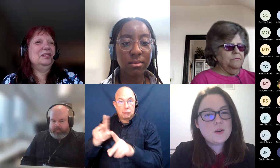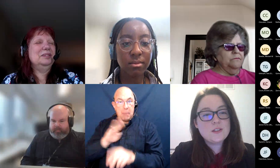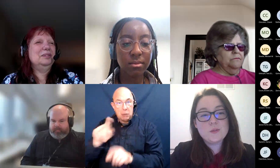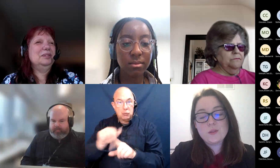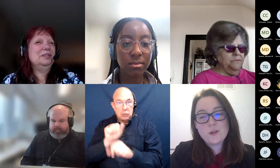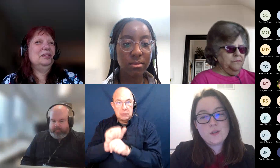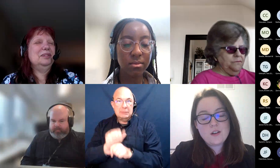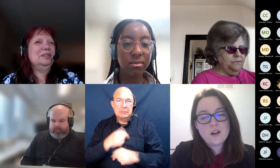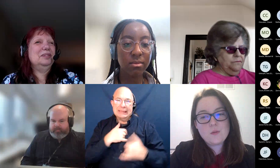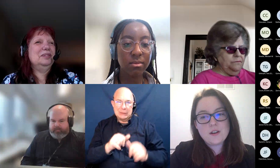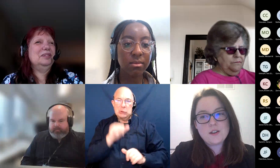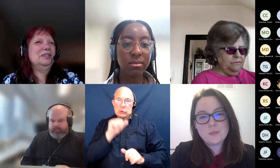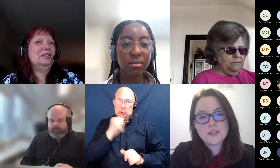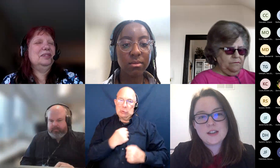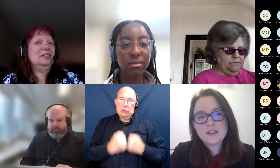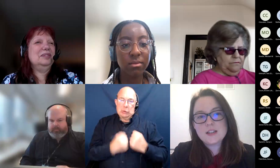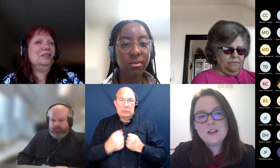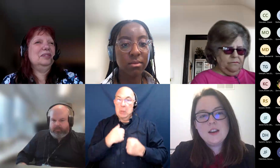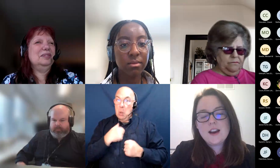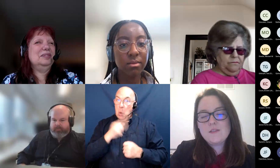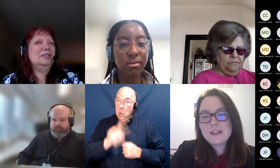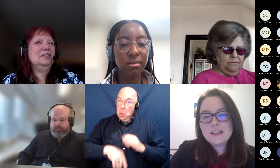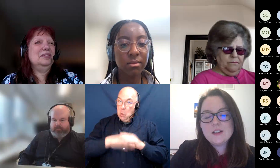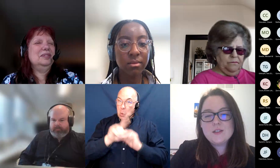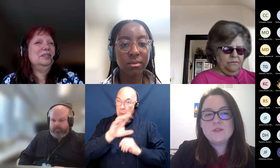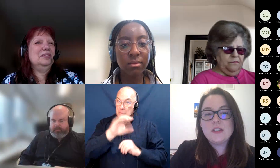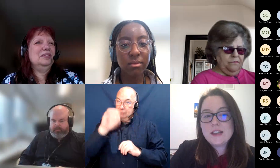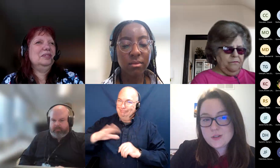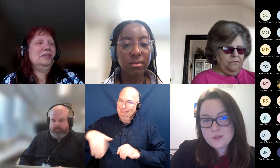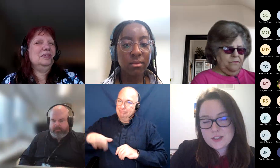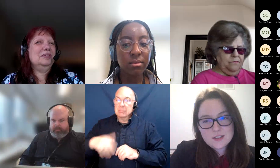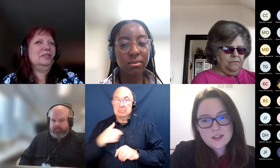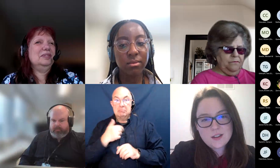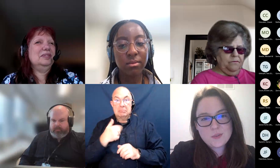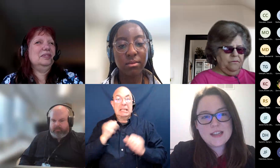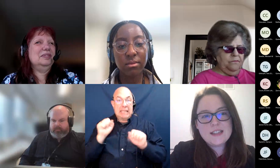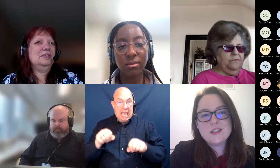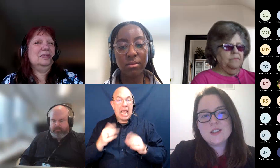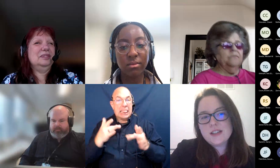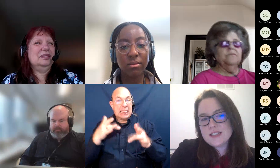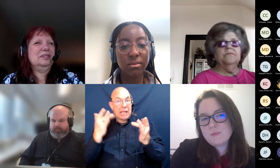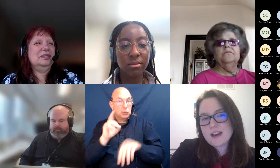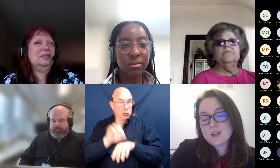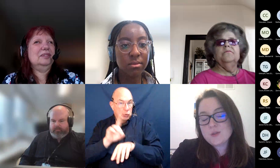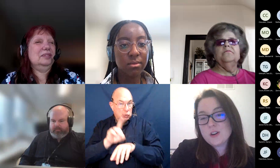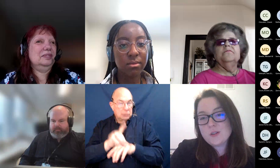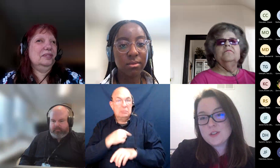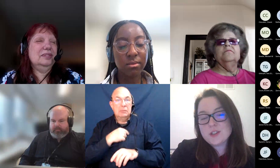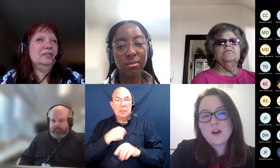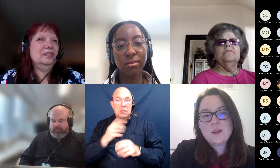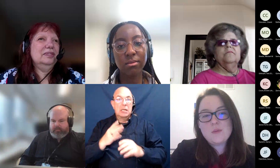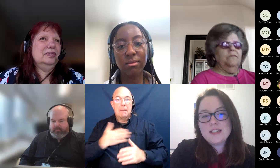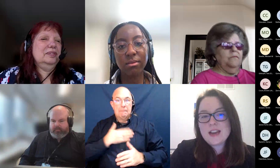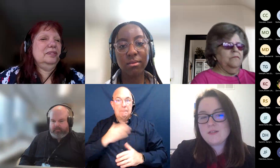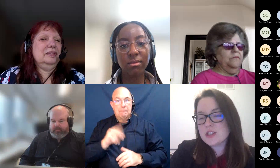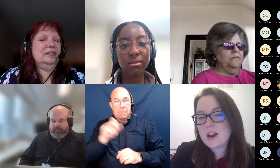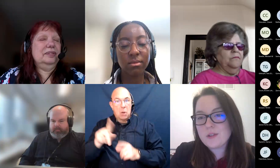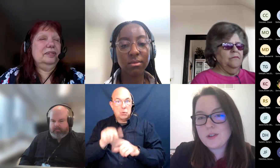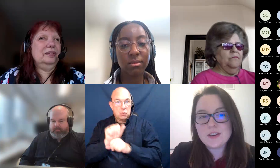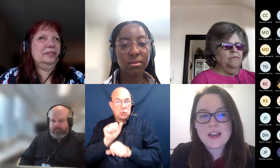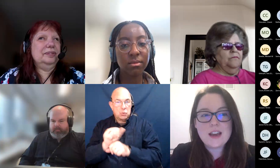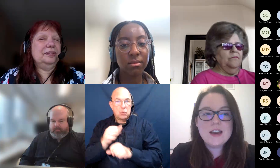am still quite sore though, and not at 100%. I've been cleared for light duties and would like to start easing back into work, which is why I wanted